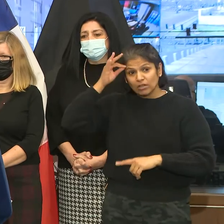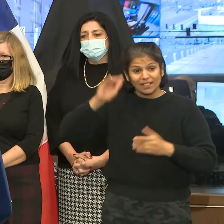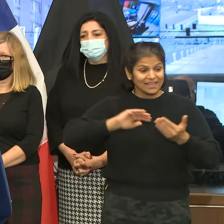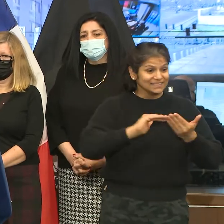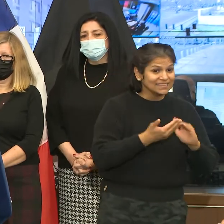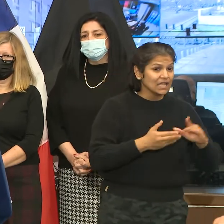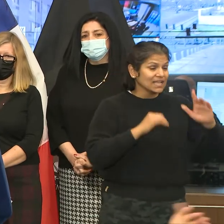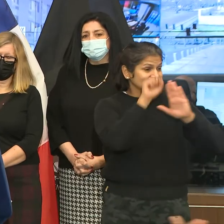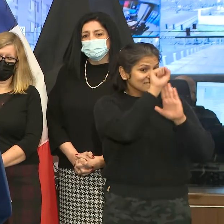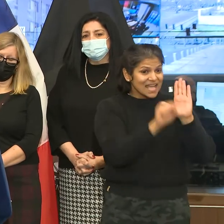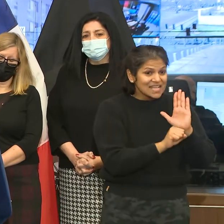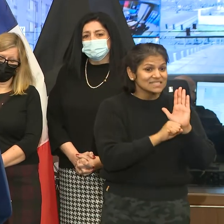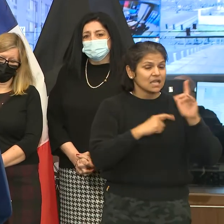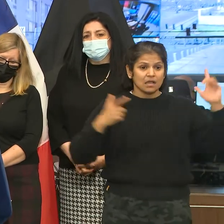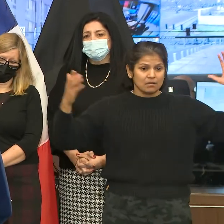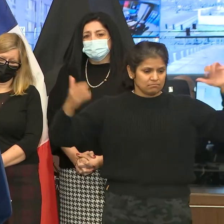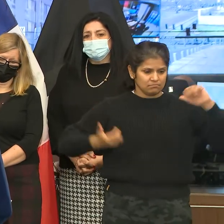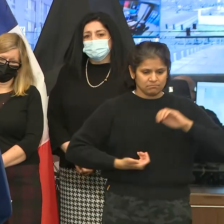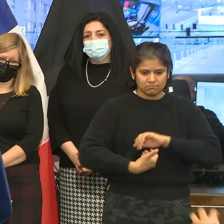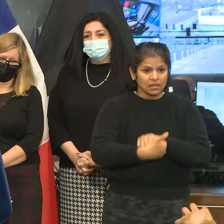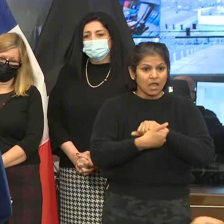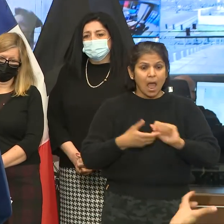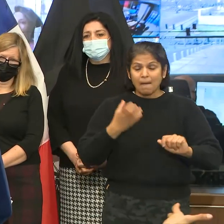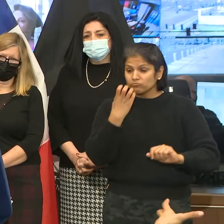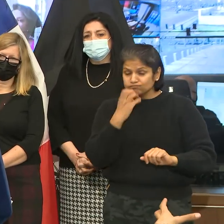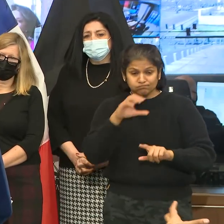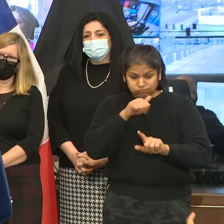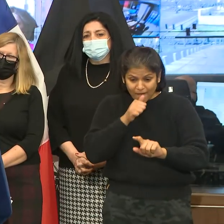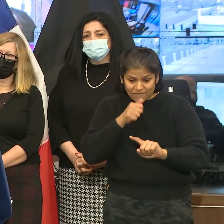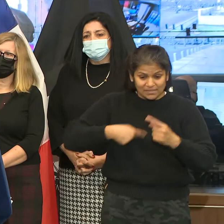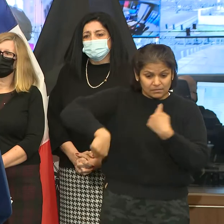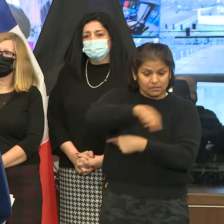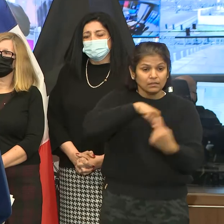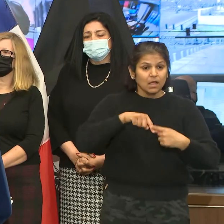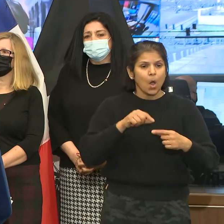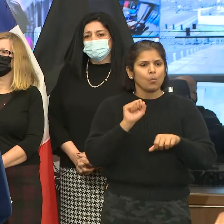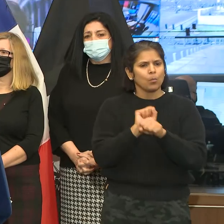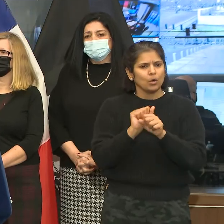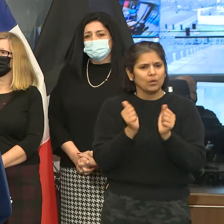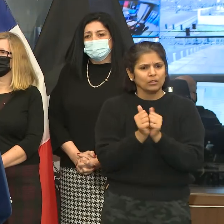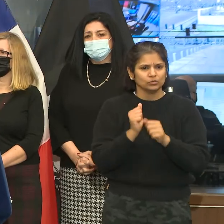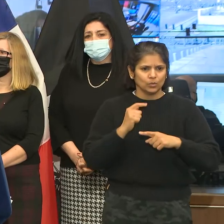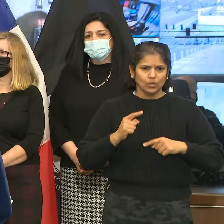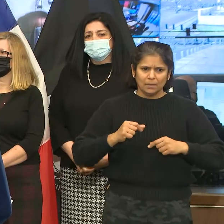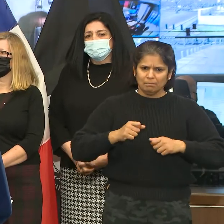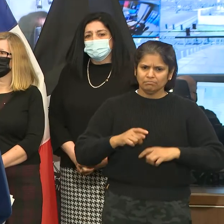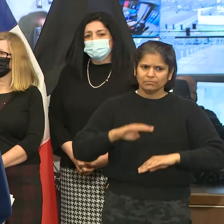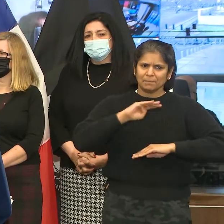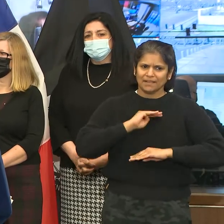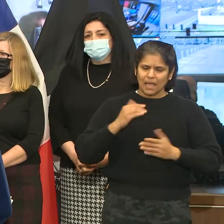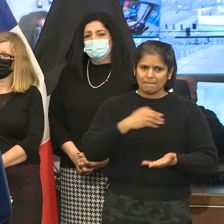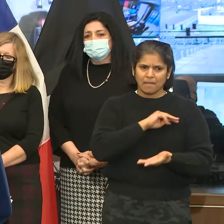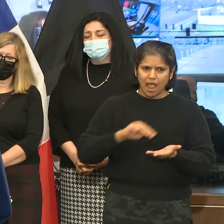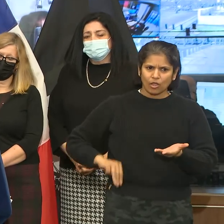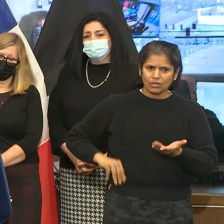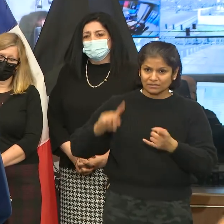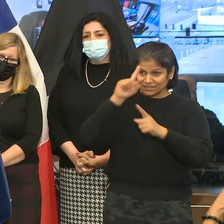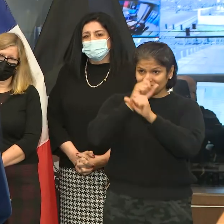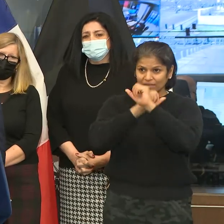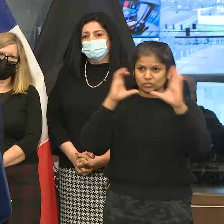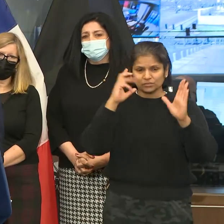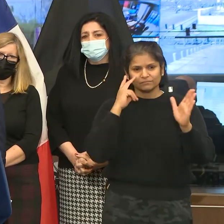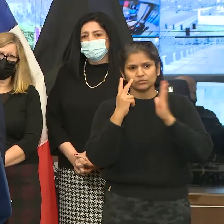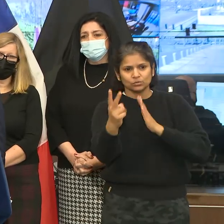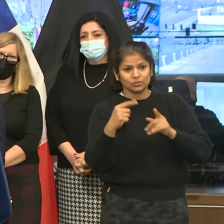sector. And together, I know that we will be able to meet our mayor's vision to move city government upstream to address